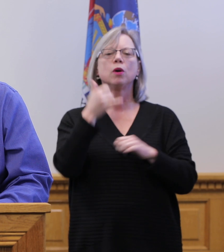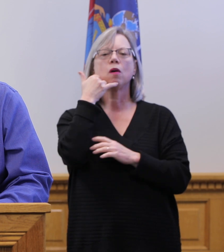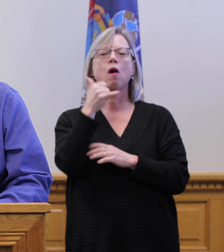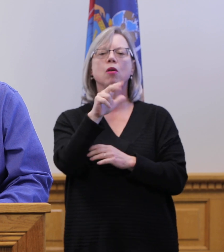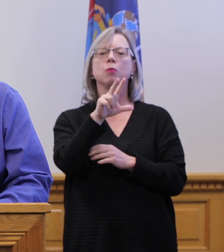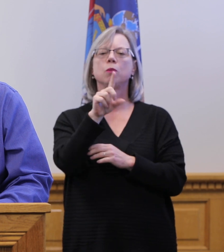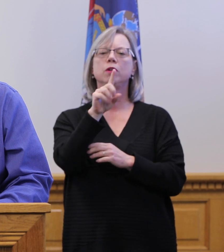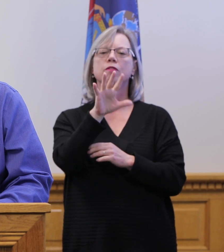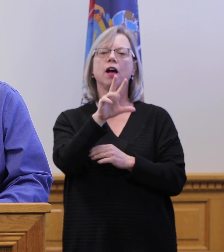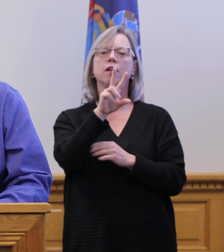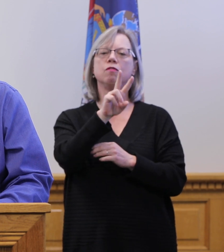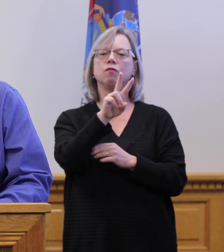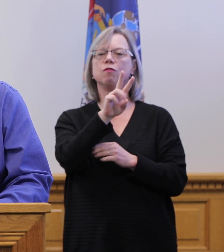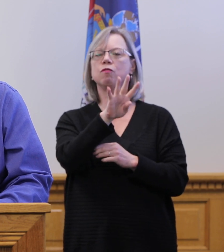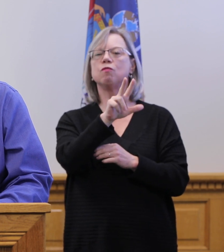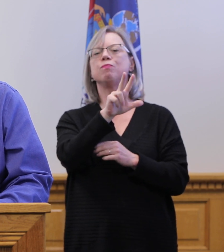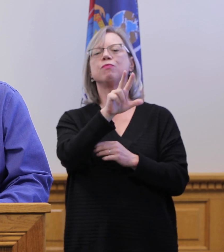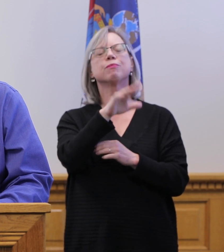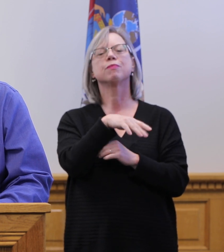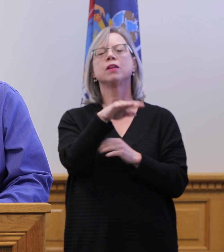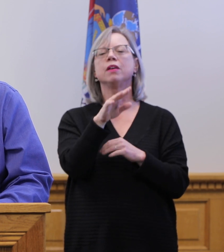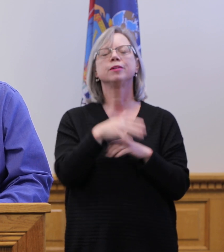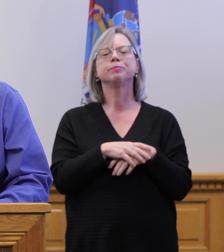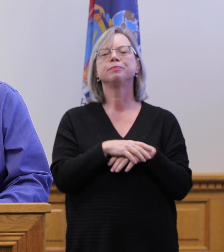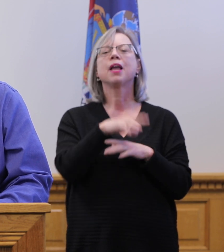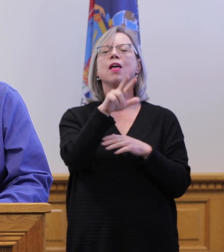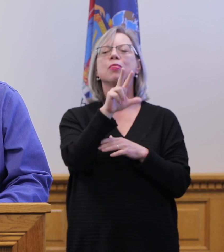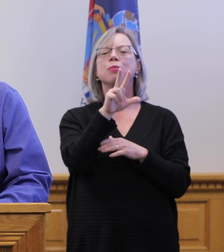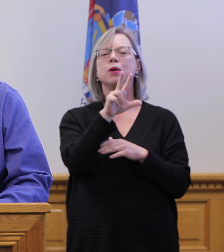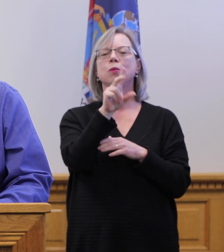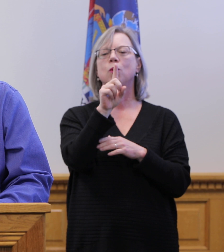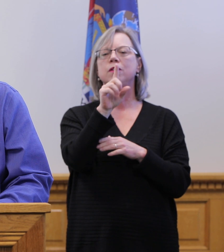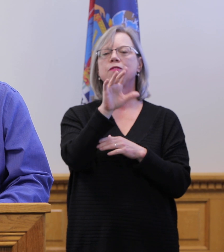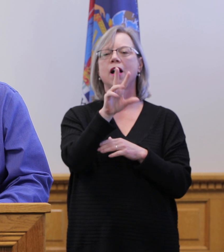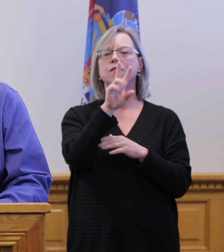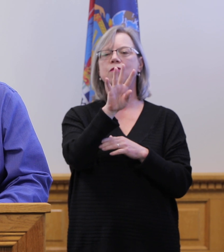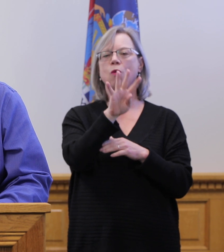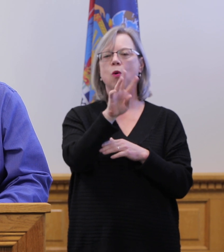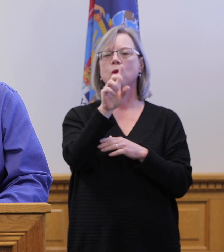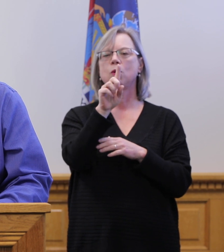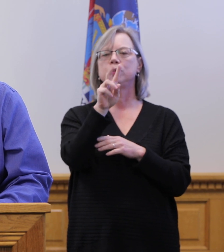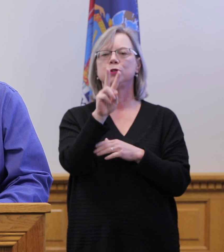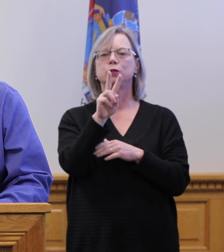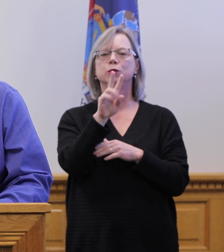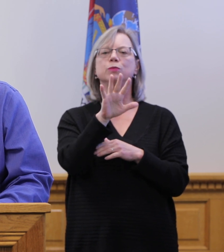315-412-5966 to request a survey. Please also don't forget that the New York State burn ban remains in effect through